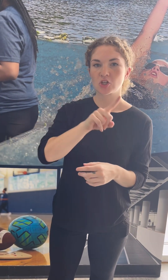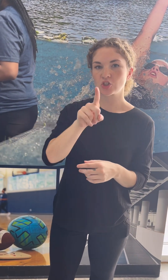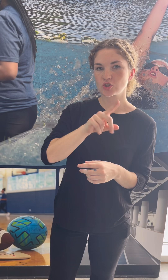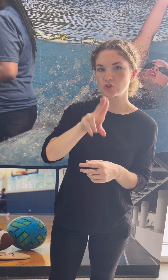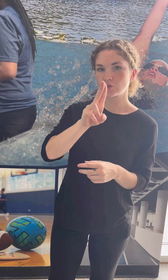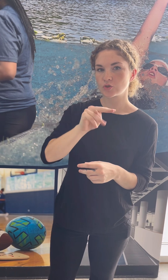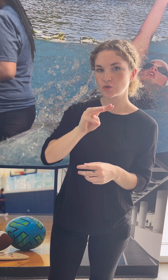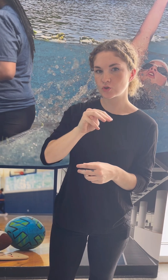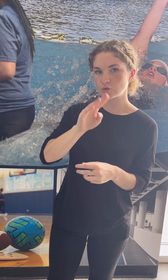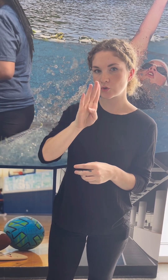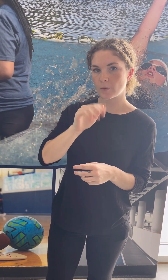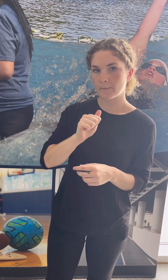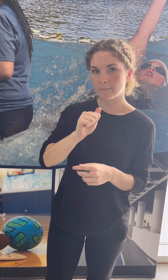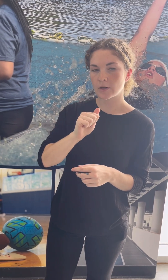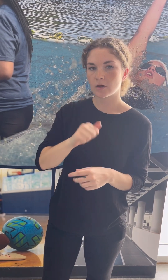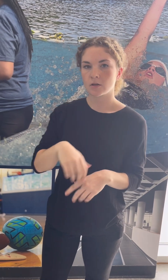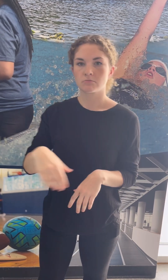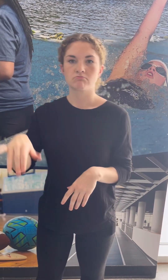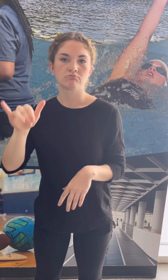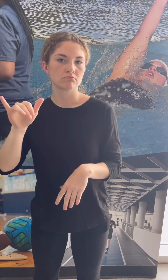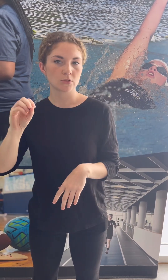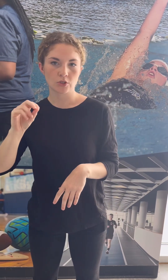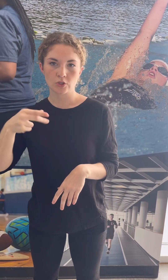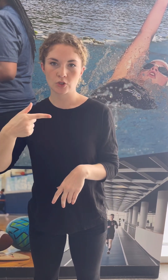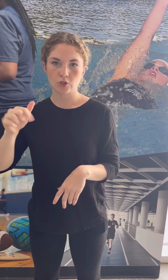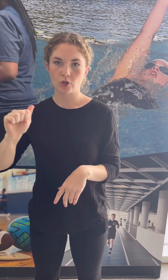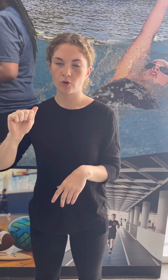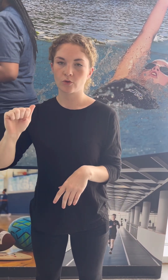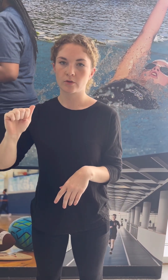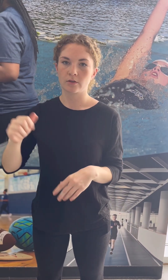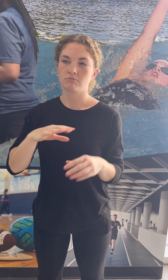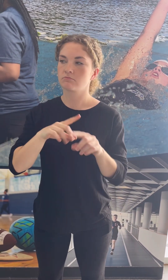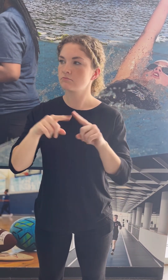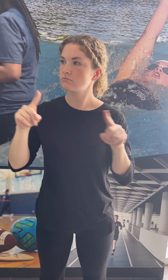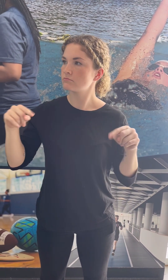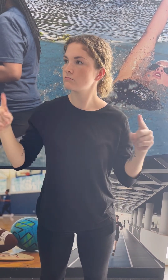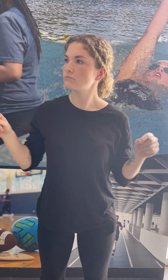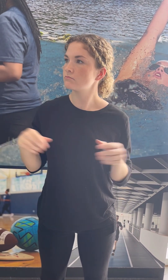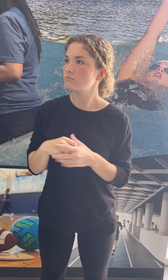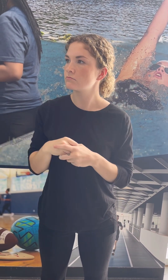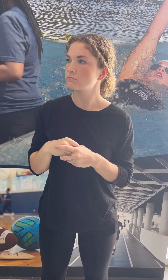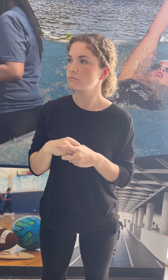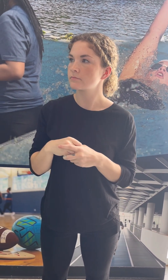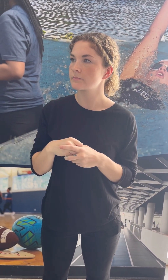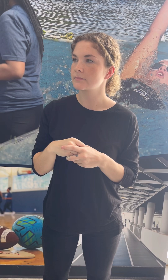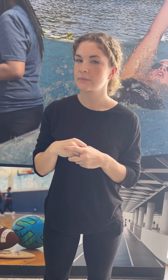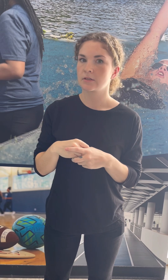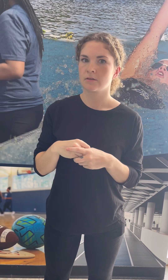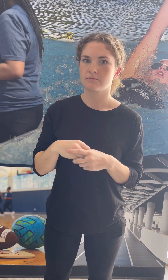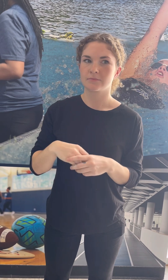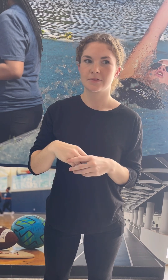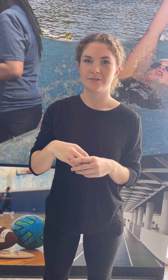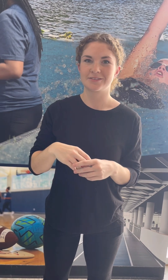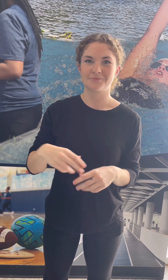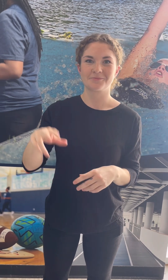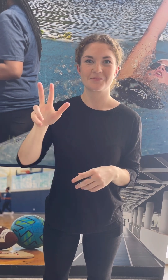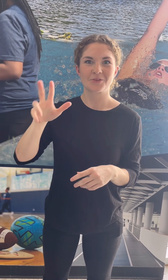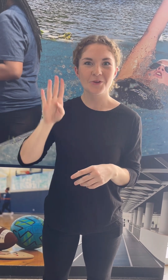stuff. And then the elephant in the room is our Osprey Cliff, 34 feet tall. And the staff here puts on